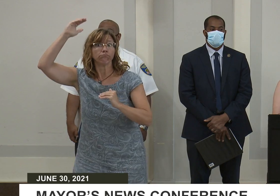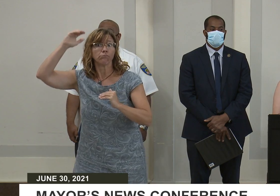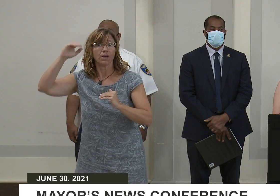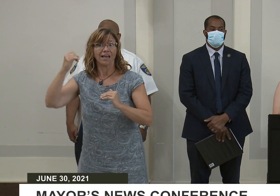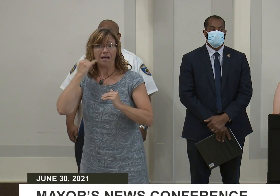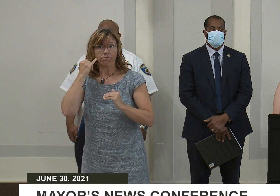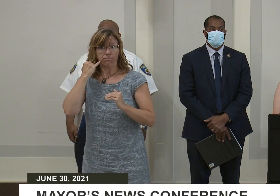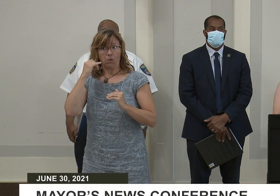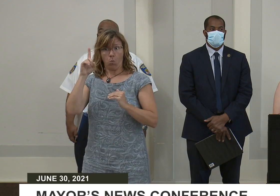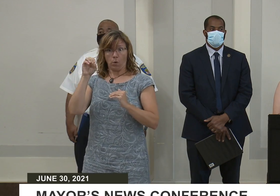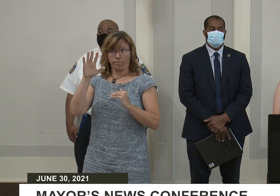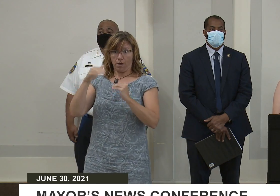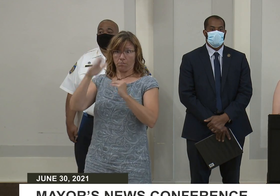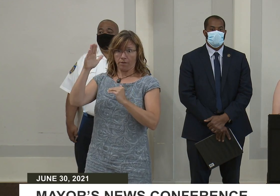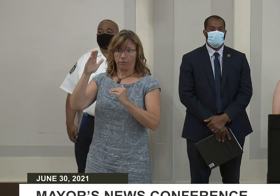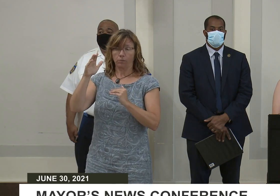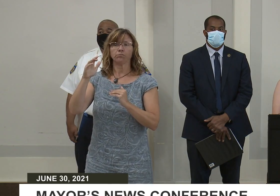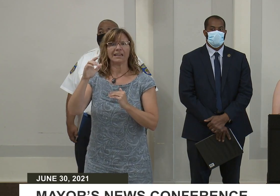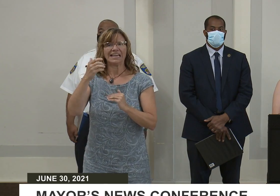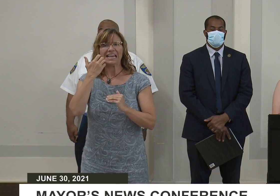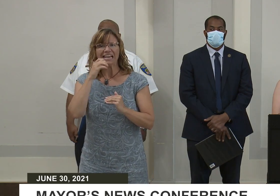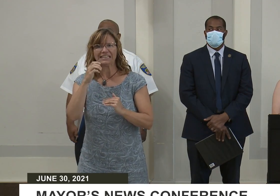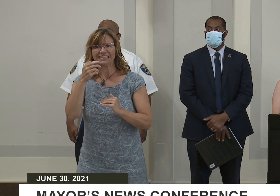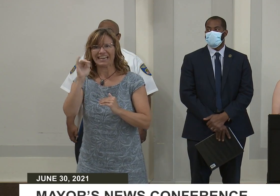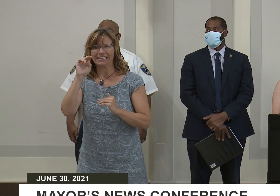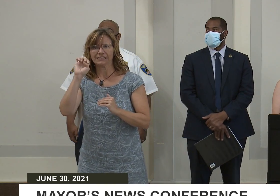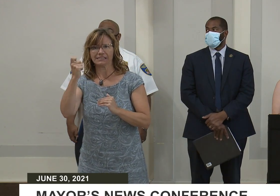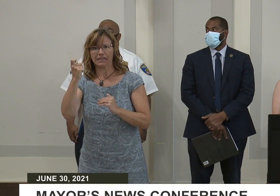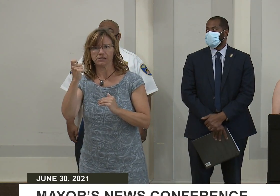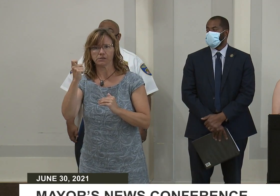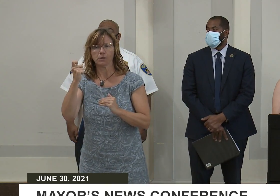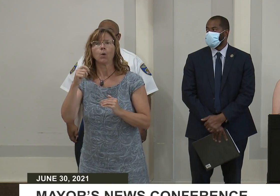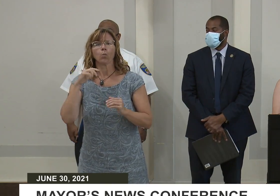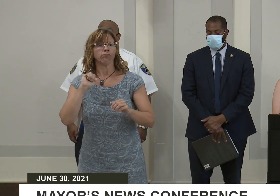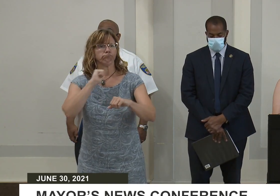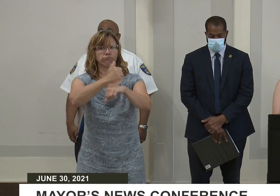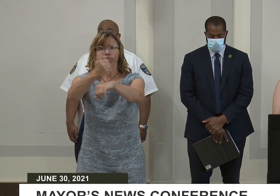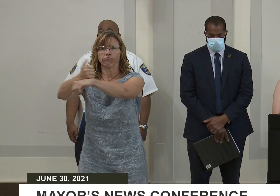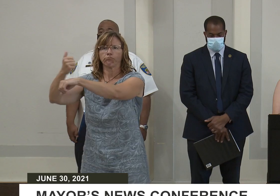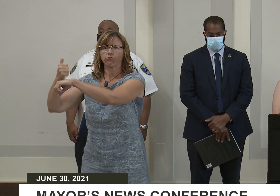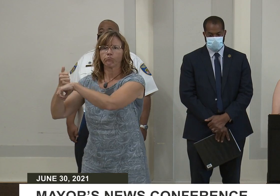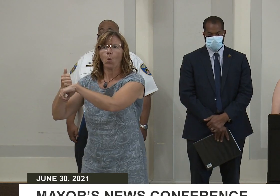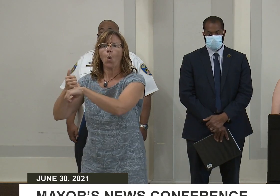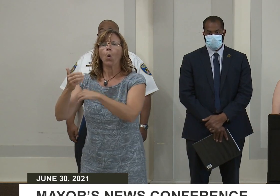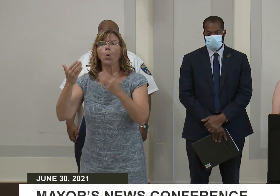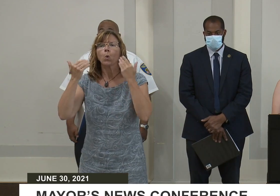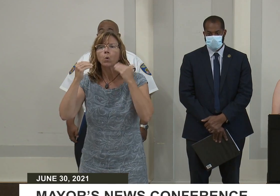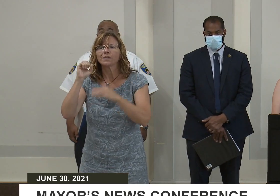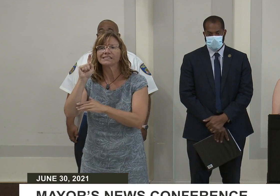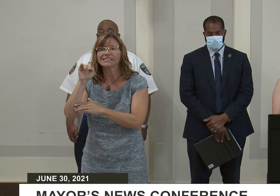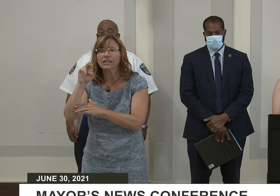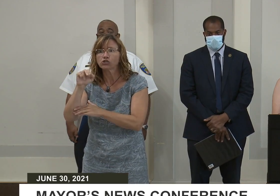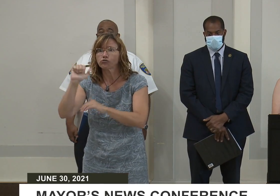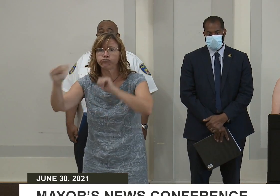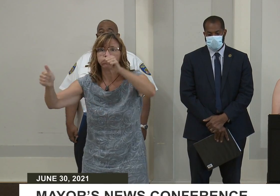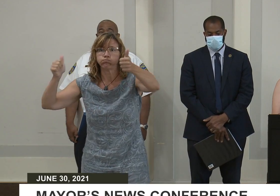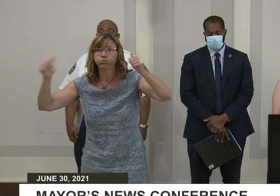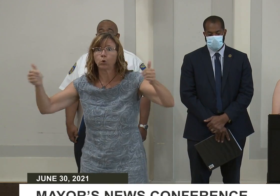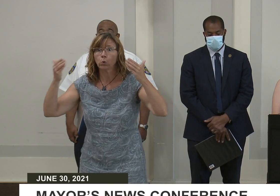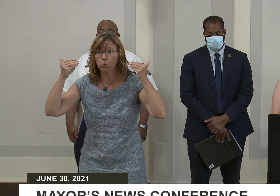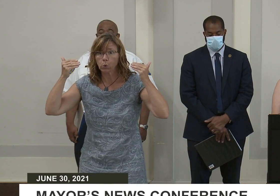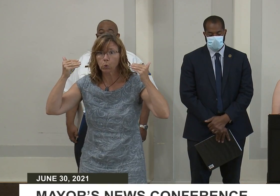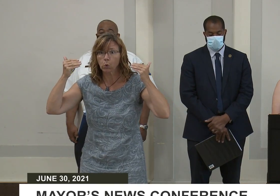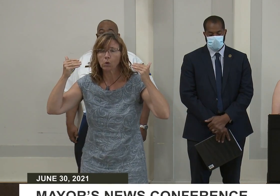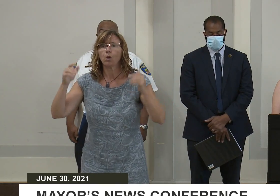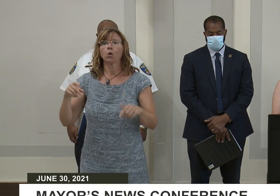residents can call 311 to be directed to the cooling center nearest them. Residents who want to visit a cooling